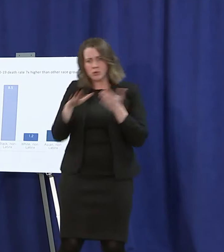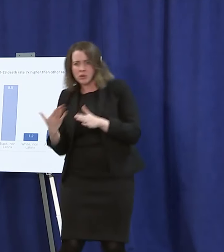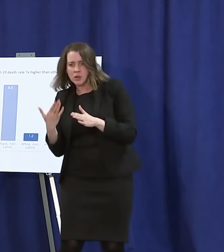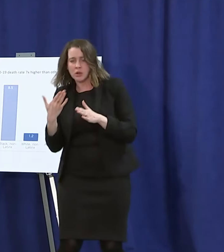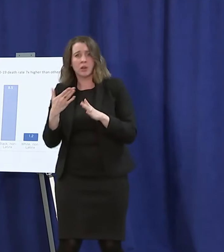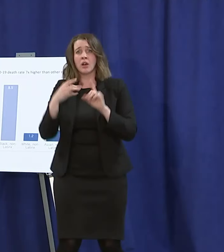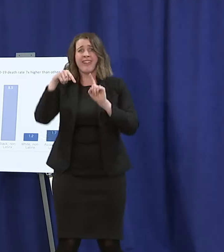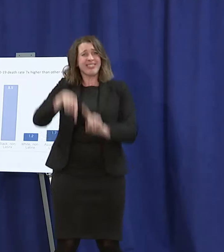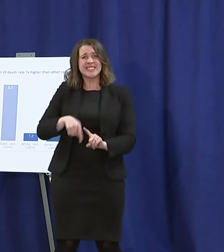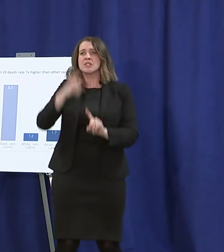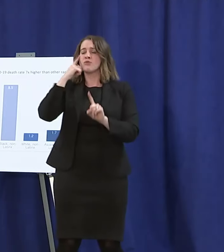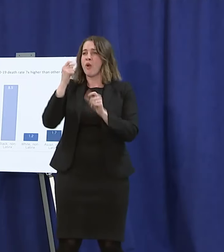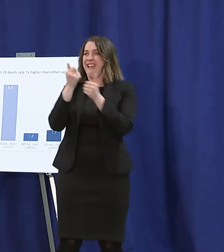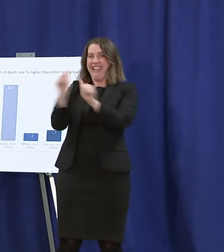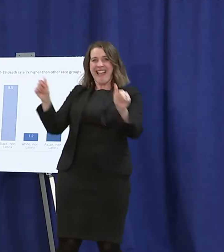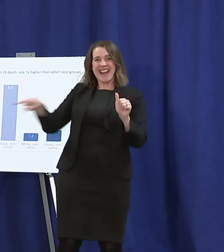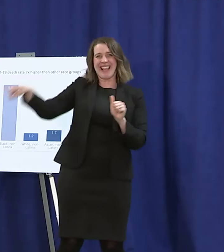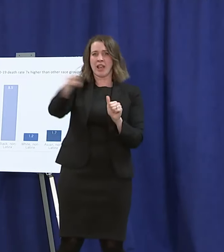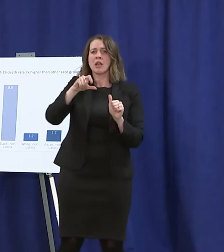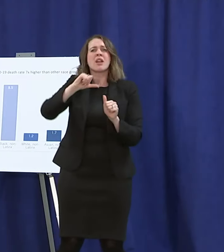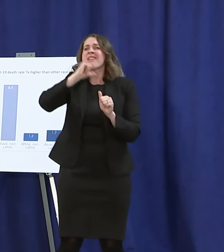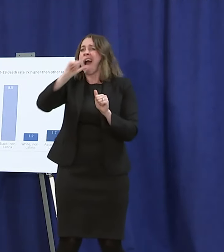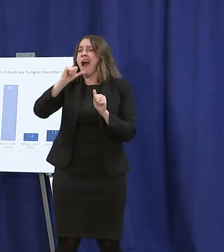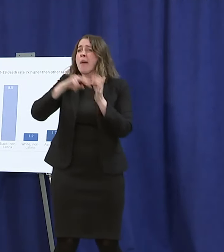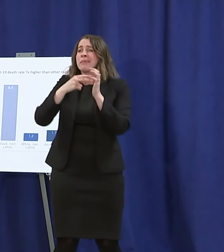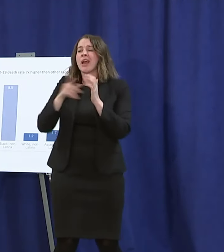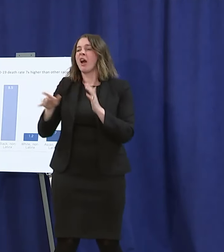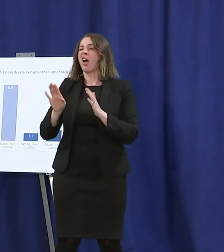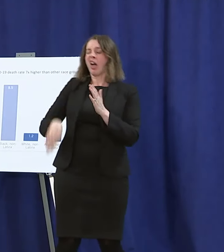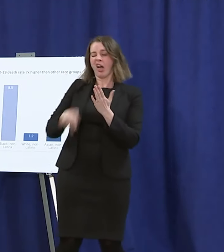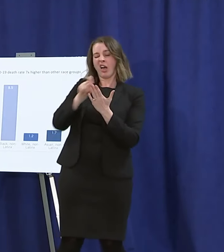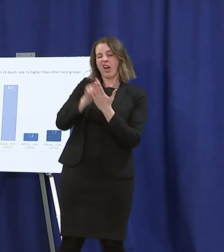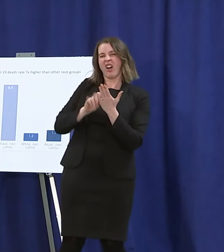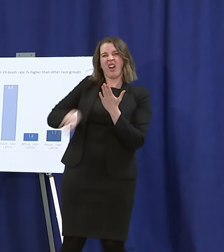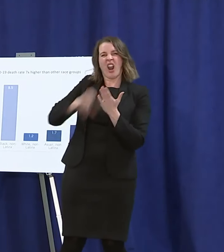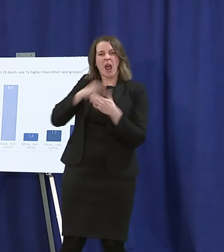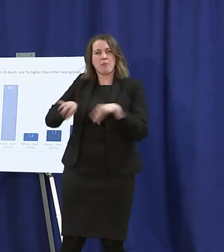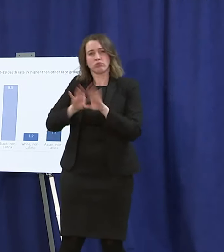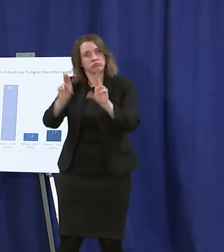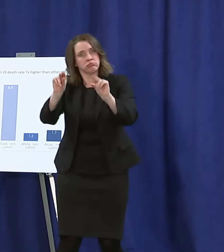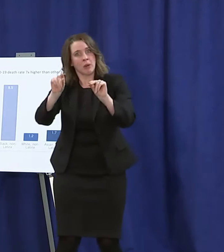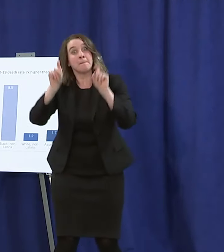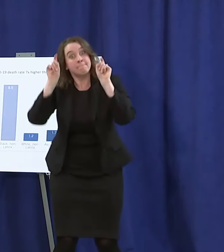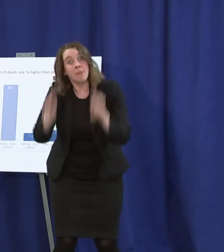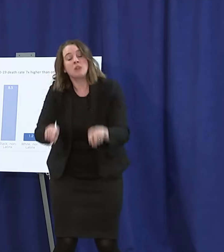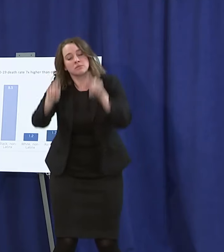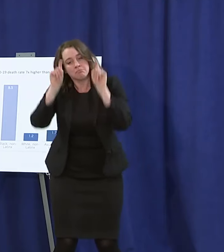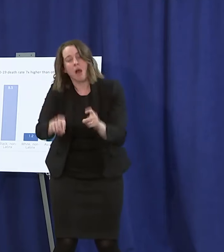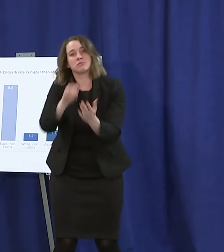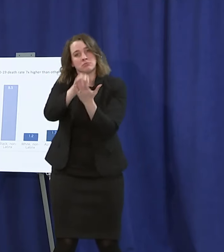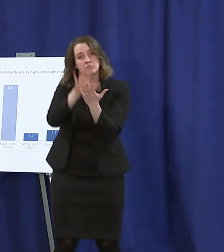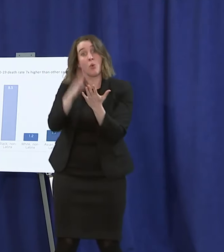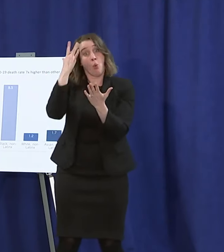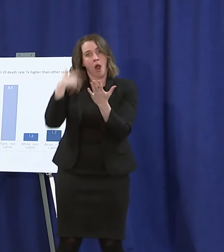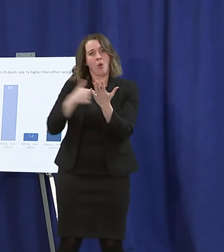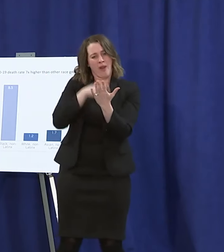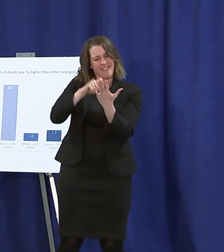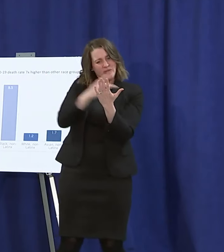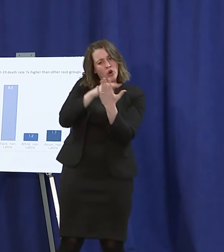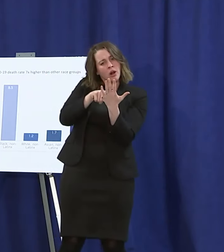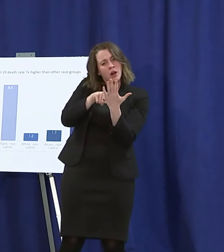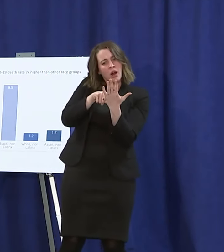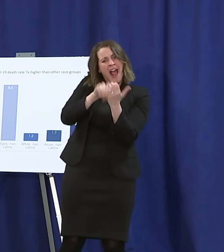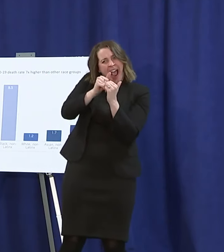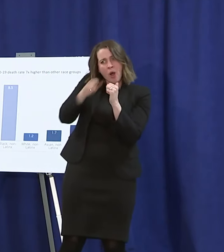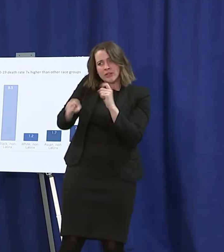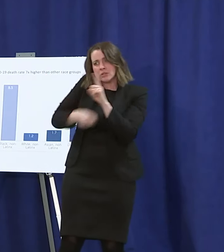lines not to skip over the boxes that provide us with the demographic information that's essential for us to understand the impact